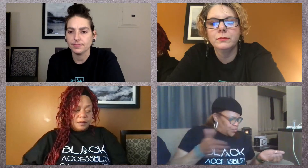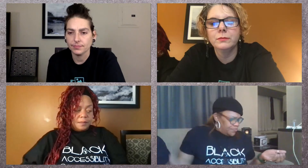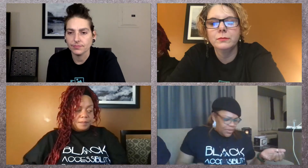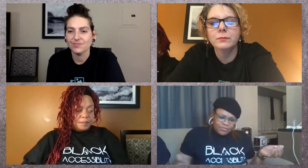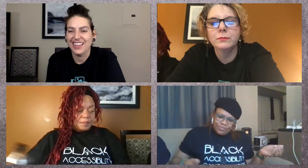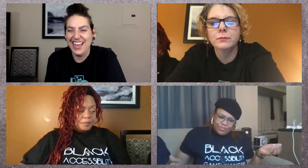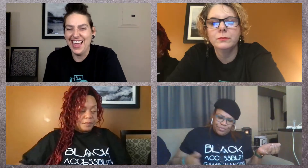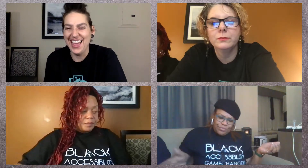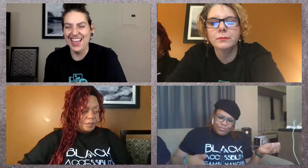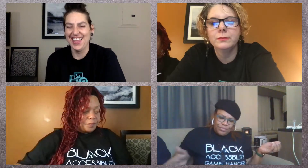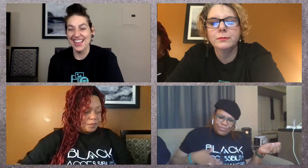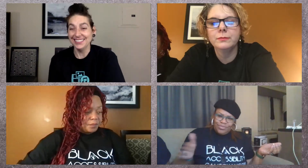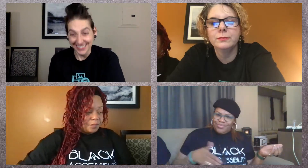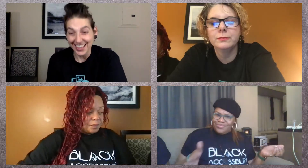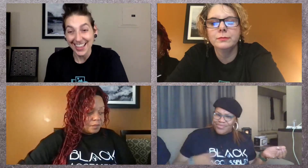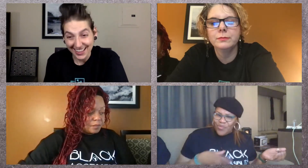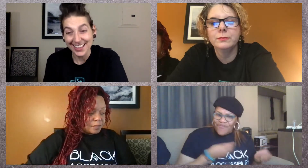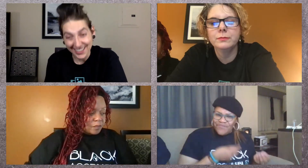It's heavy.